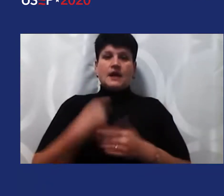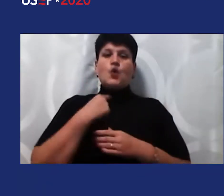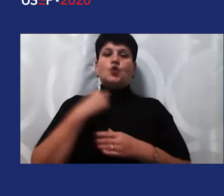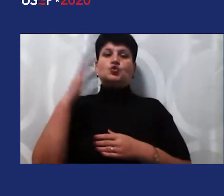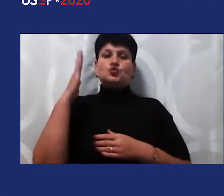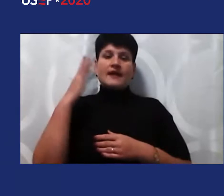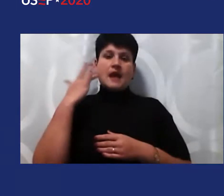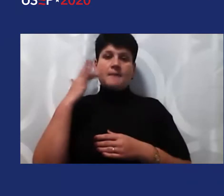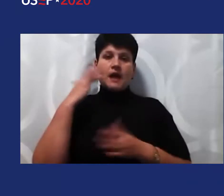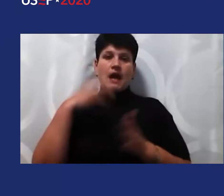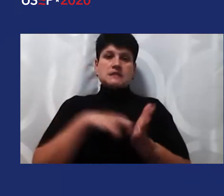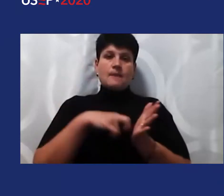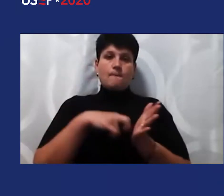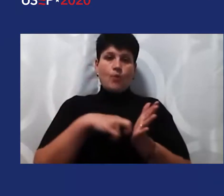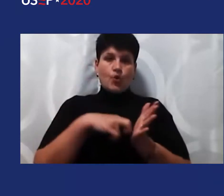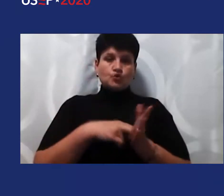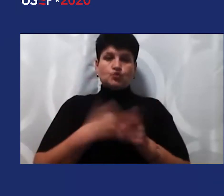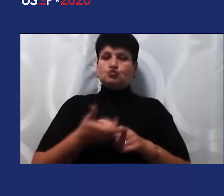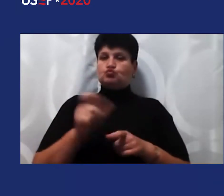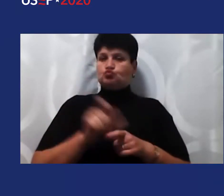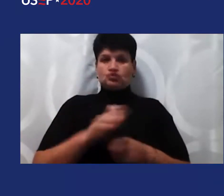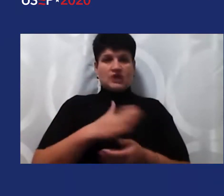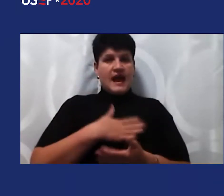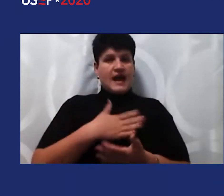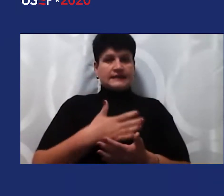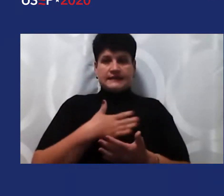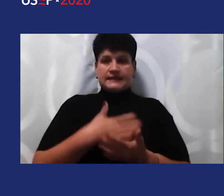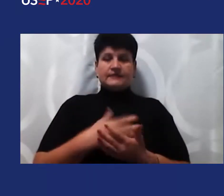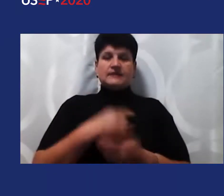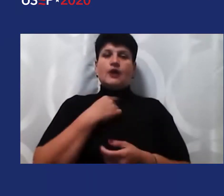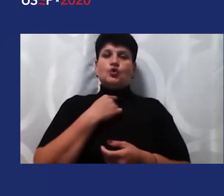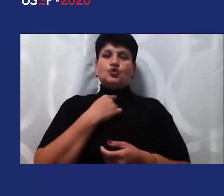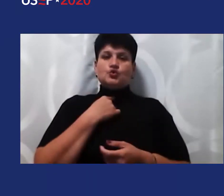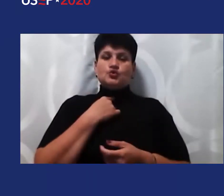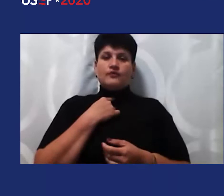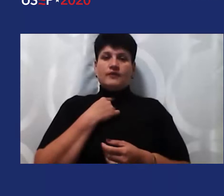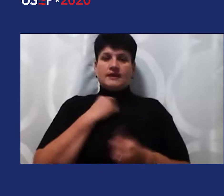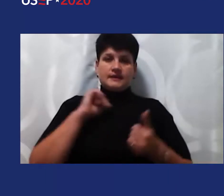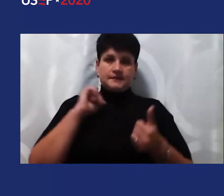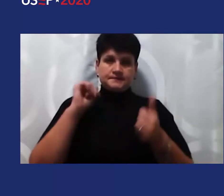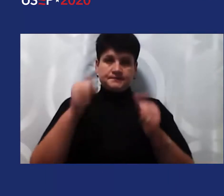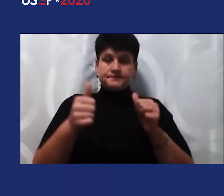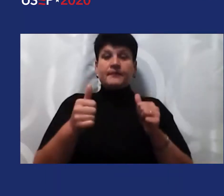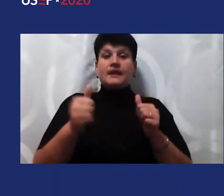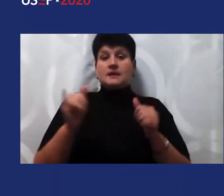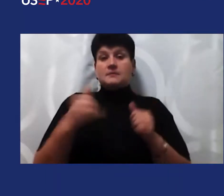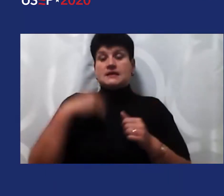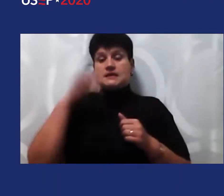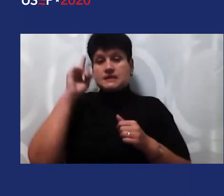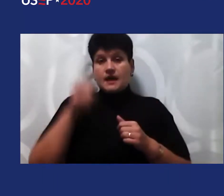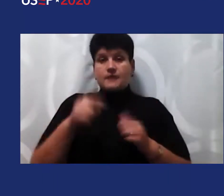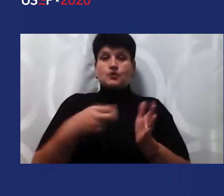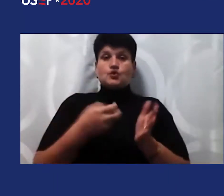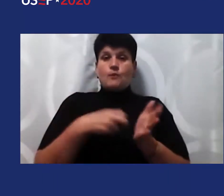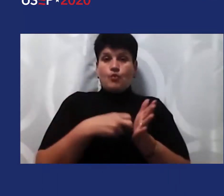other types of elections in the US is something very different from Ukrainian experience. We are seeing a